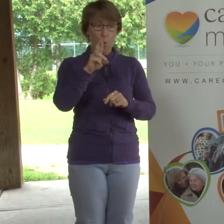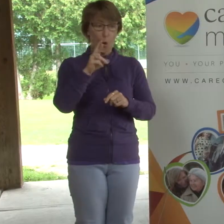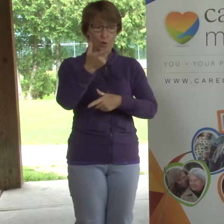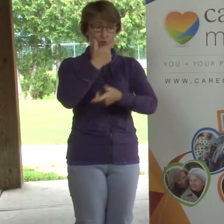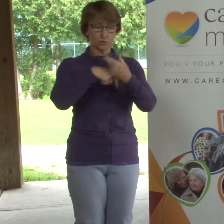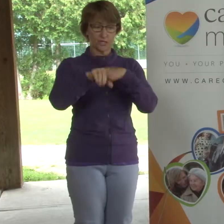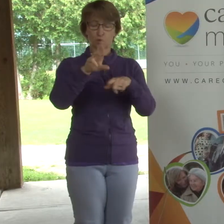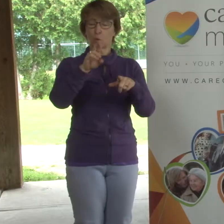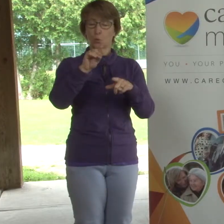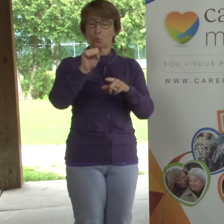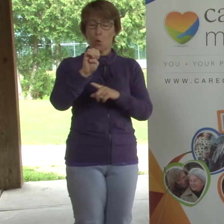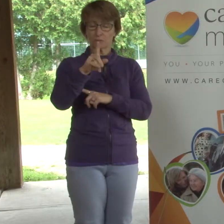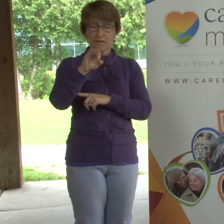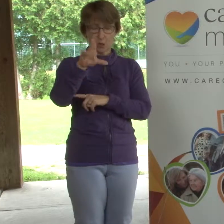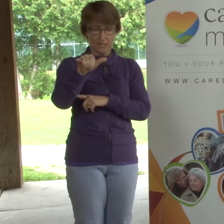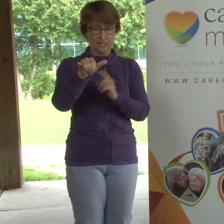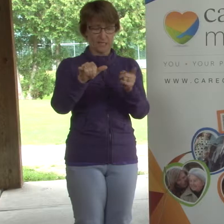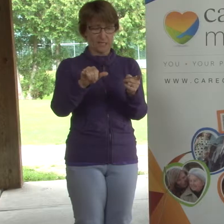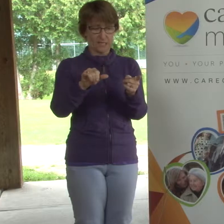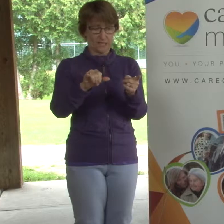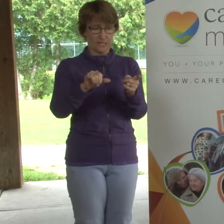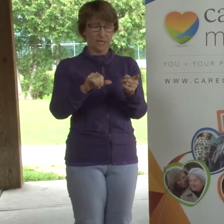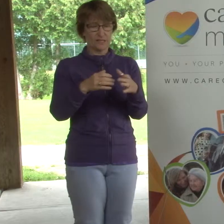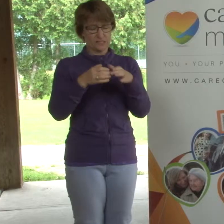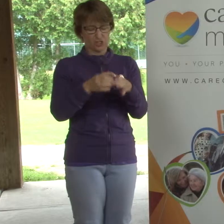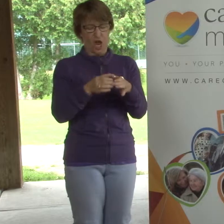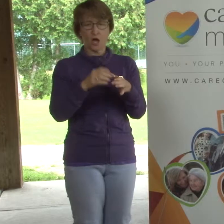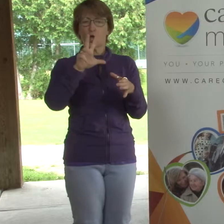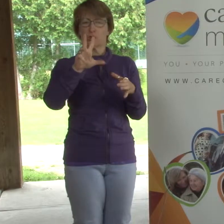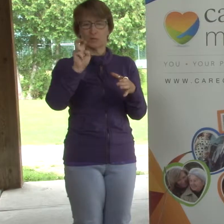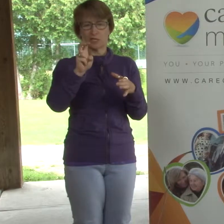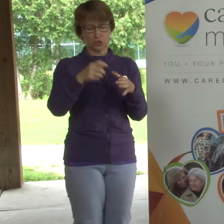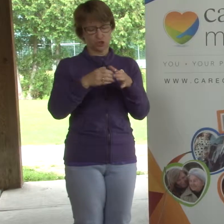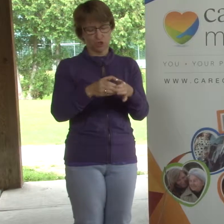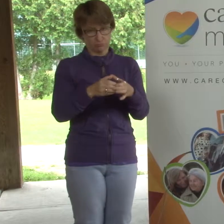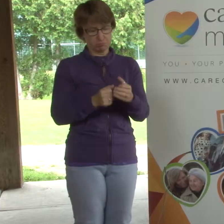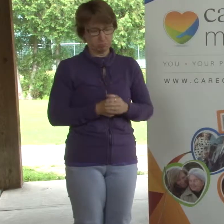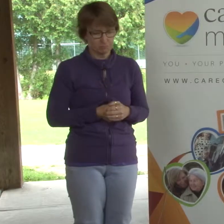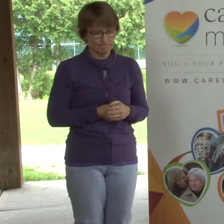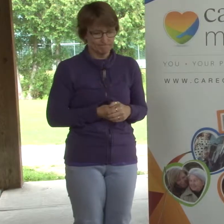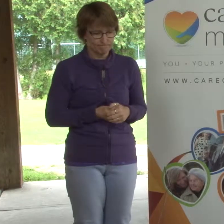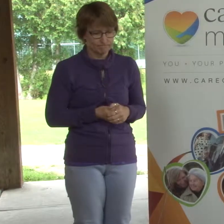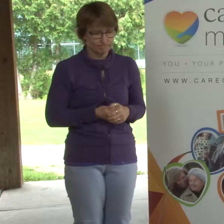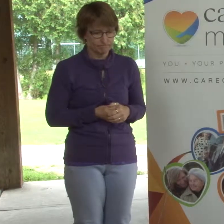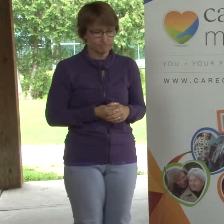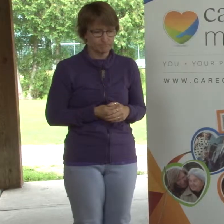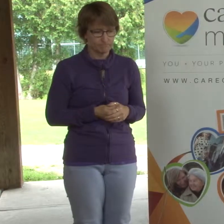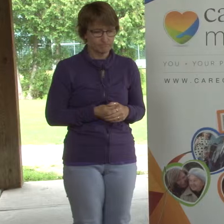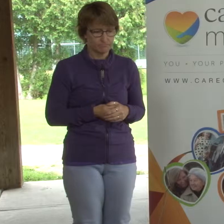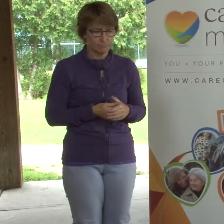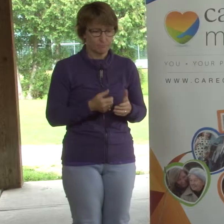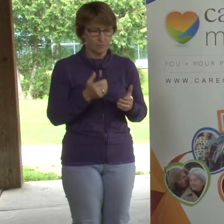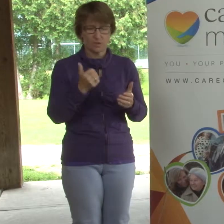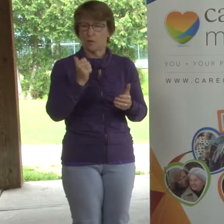like this rosemary in it. Now this rosemary is coming in what we call a 3-inch square pot. And so I might have to take